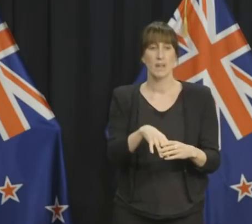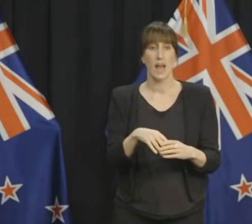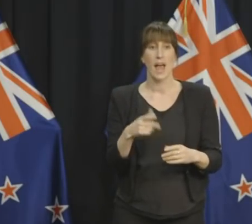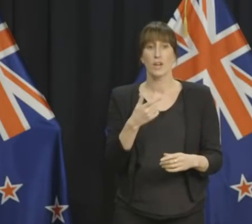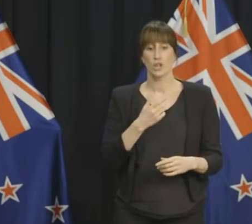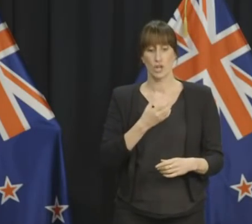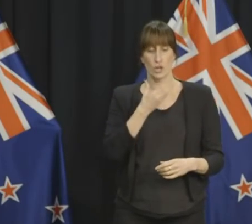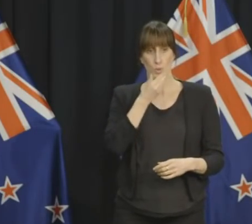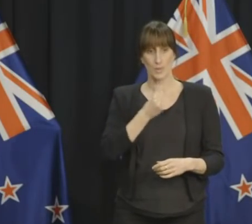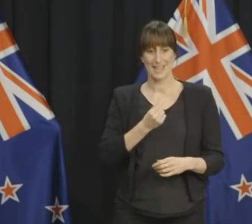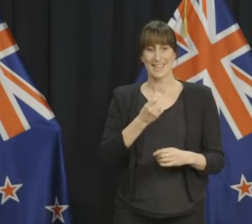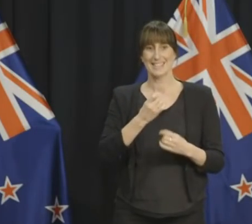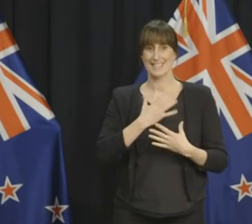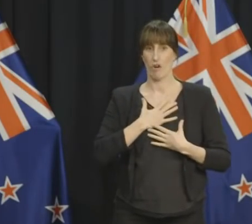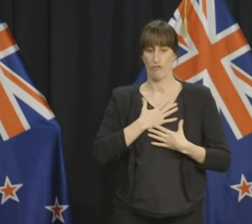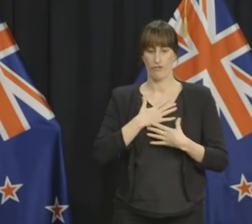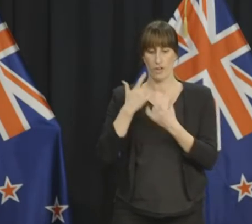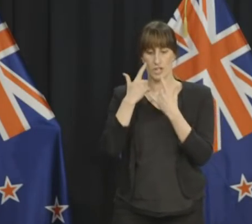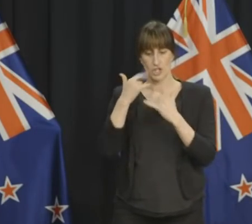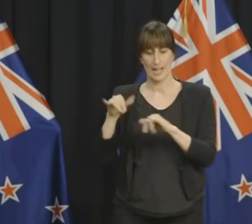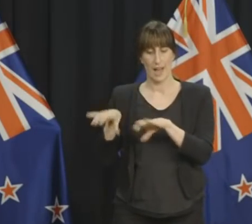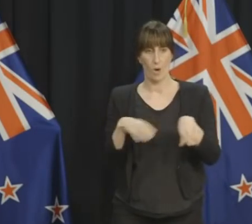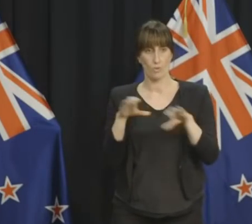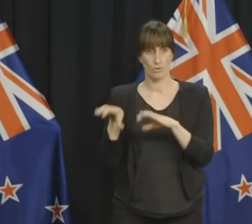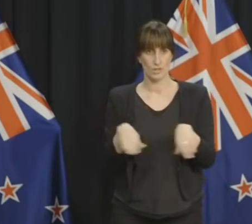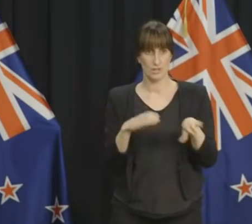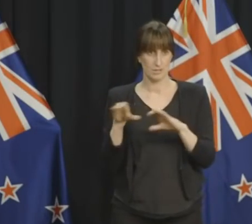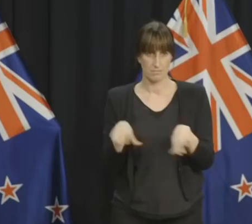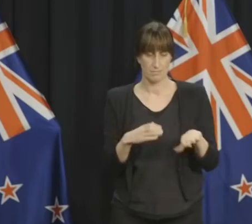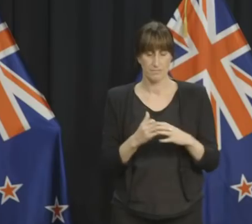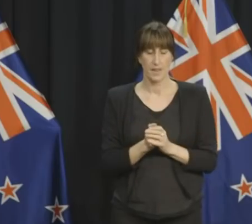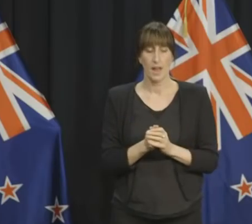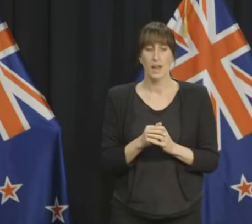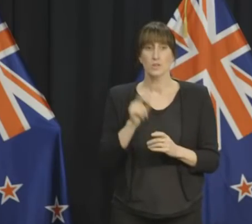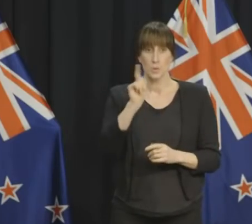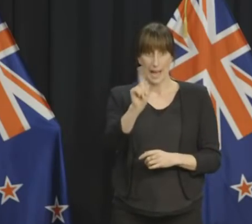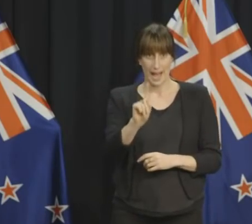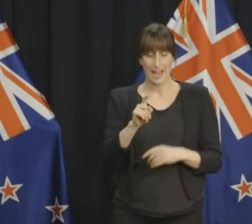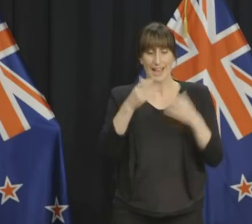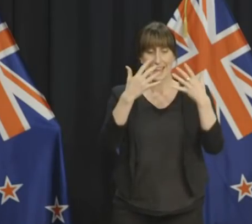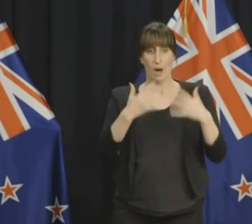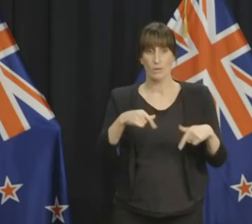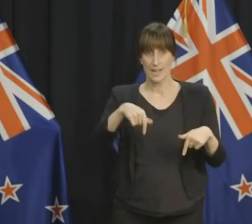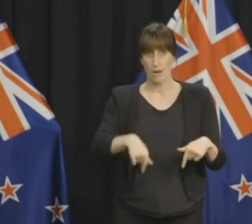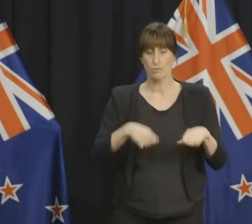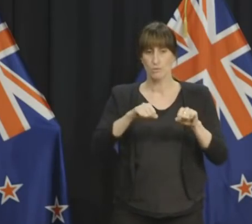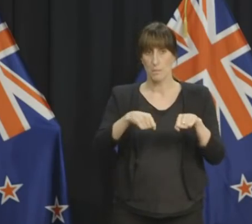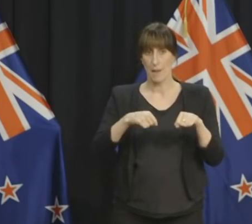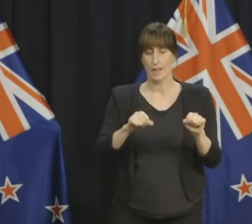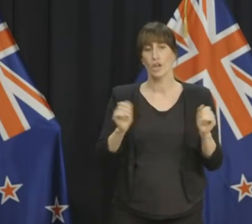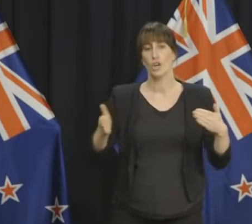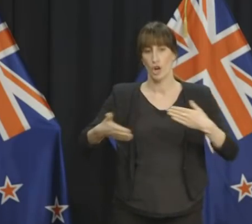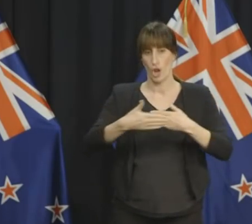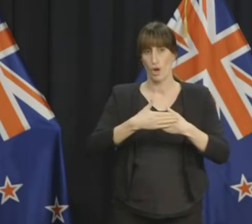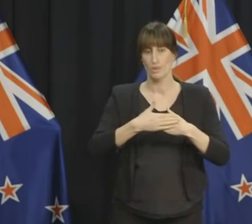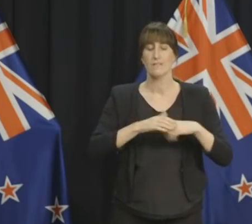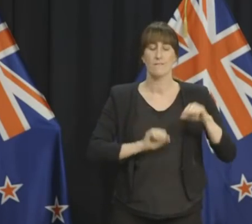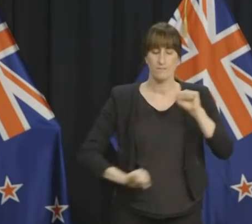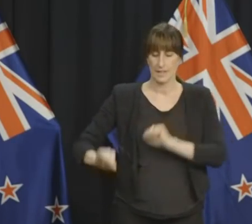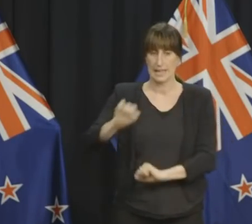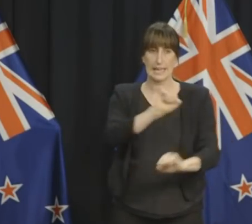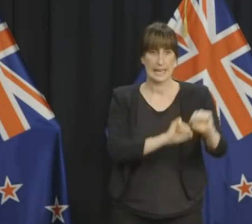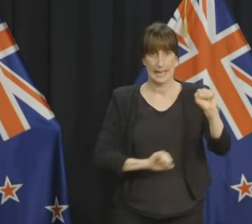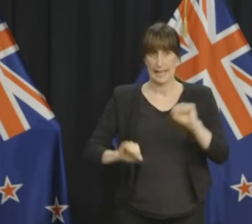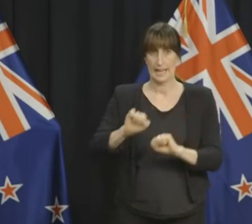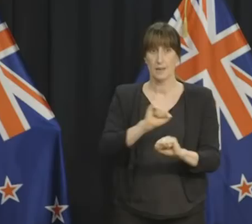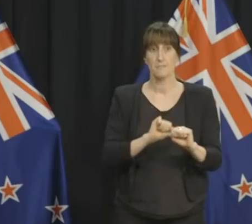remained closed today to do a thorough clean. Although the risk assessment for staff at the Countdown has been assessed as low, those